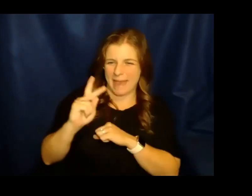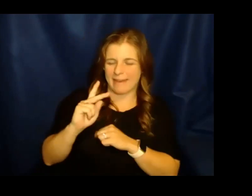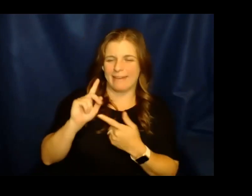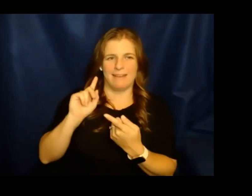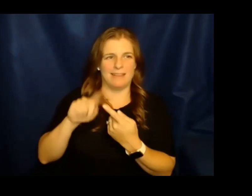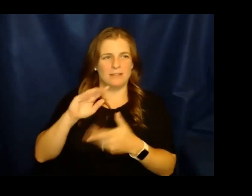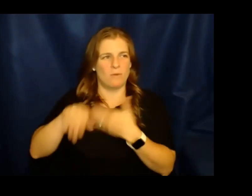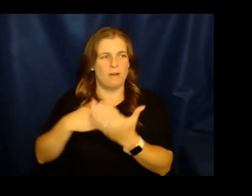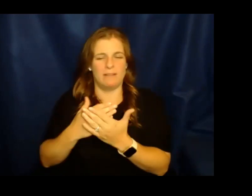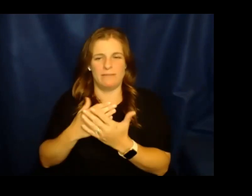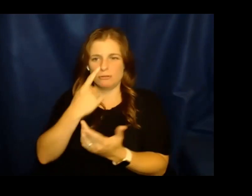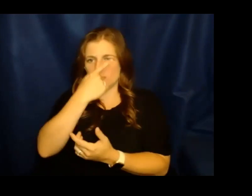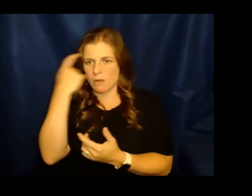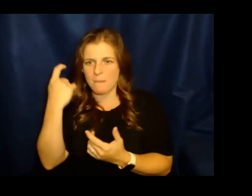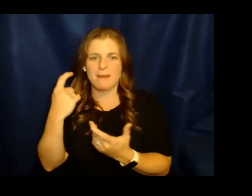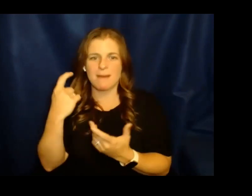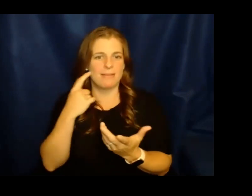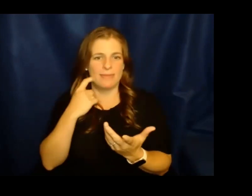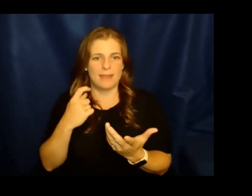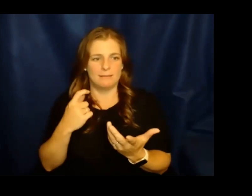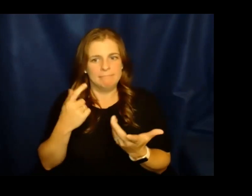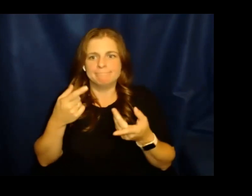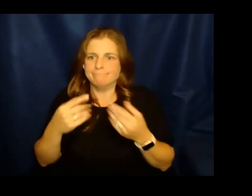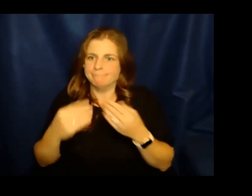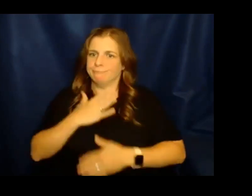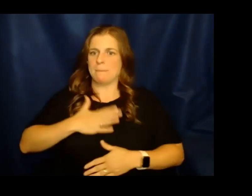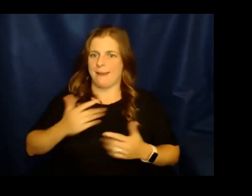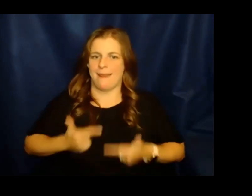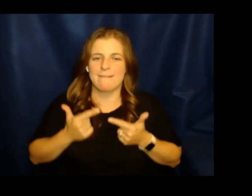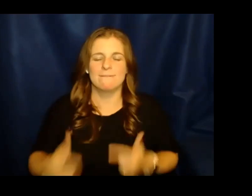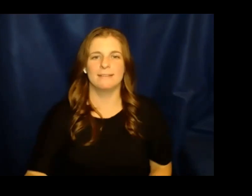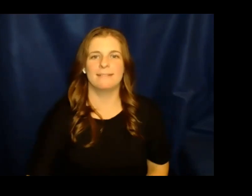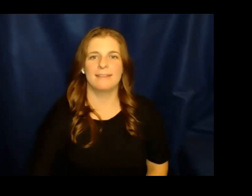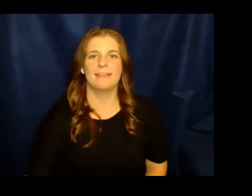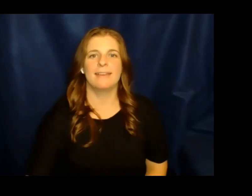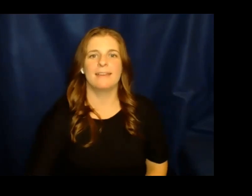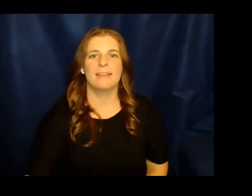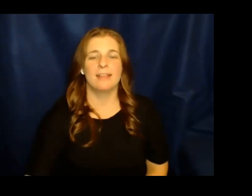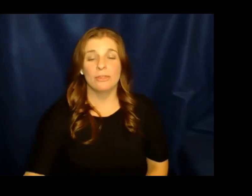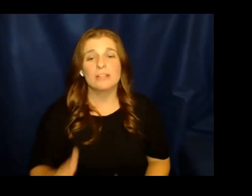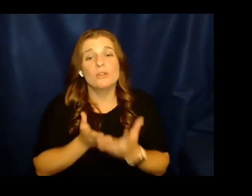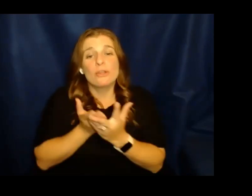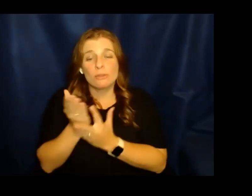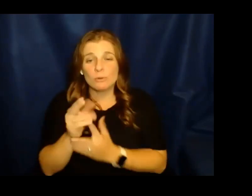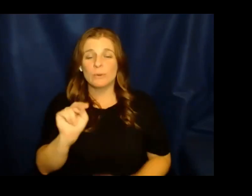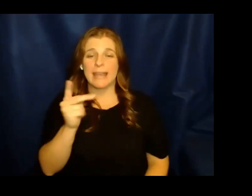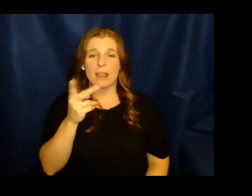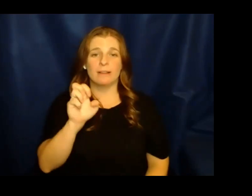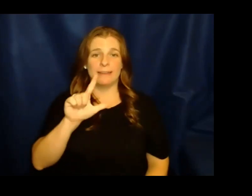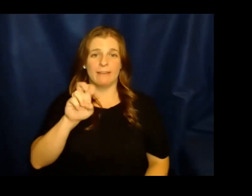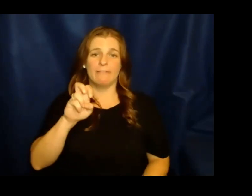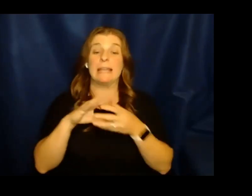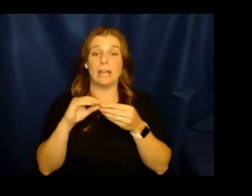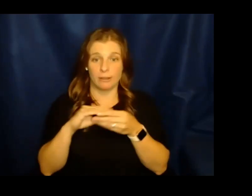has inflicted itself upon my life in survivorship is through narrative power and cultural change. It's